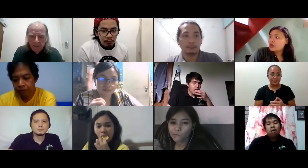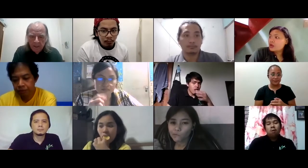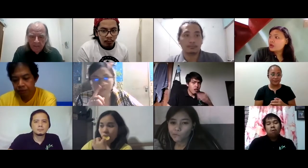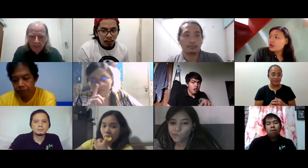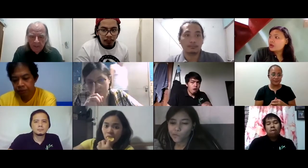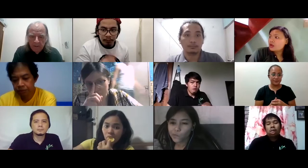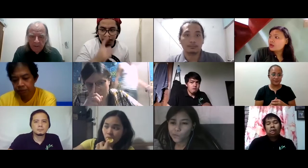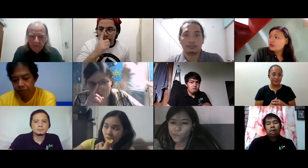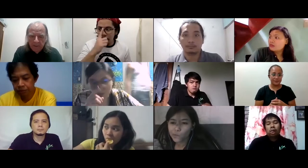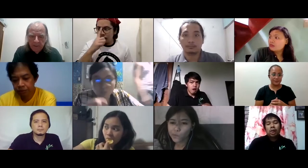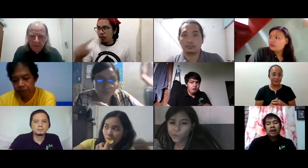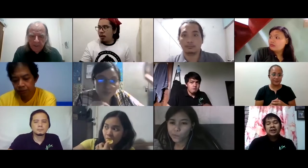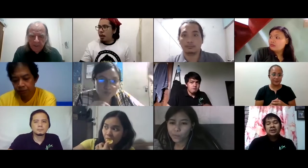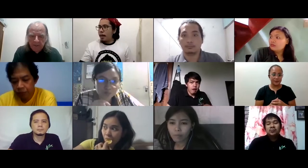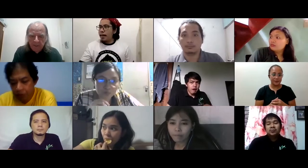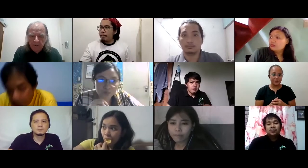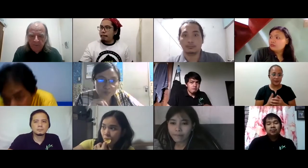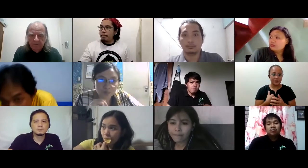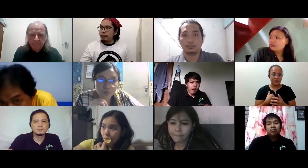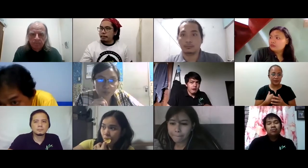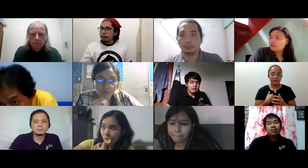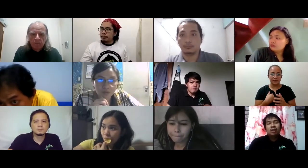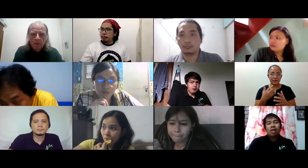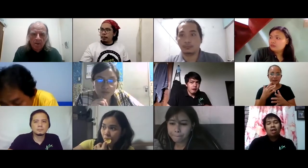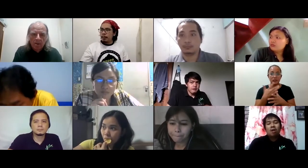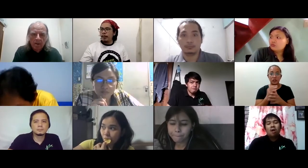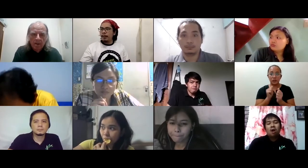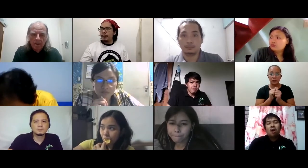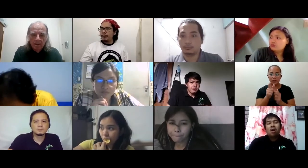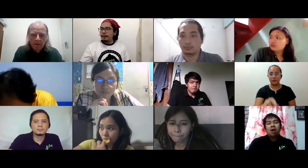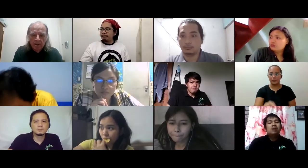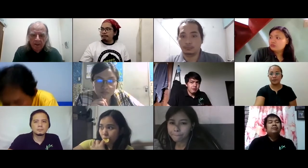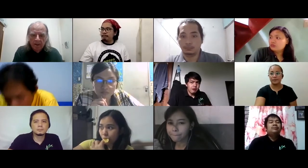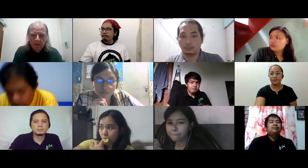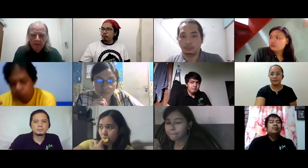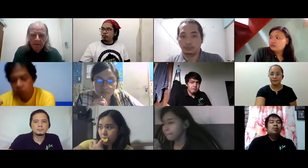okay, let me screen share this a little bit.